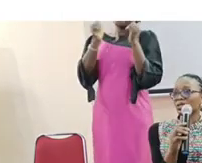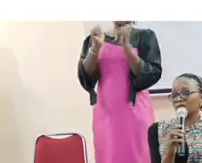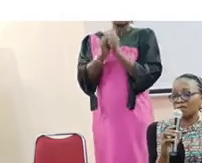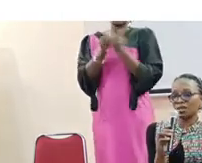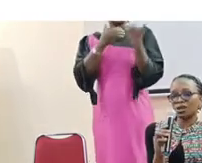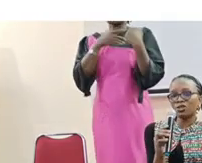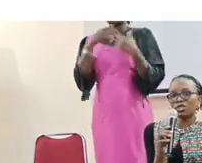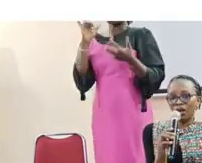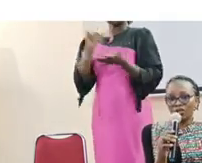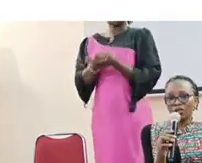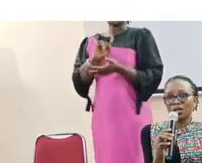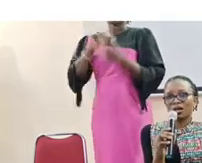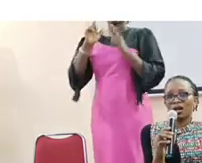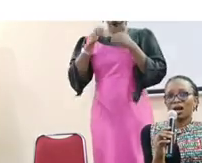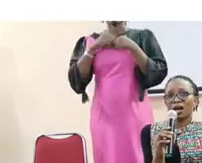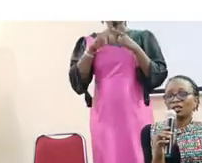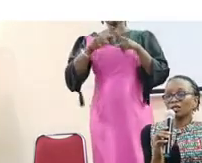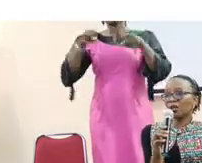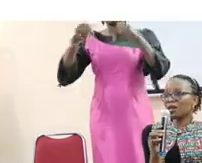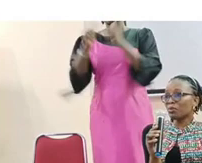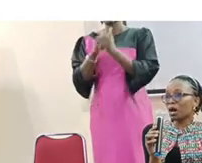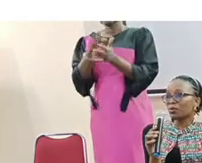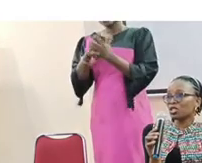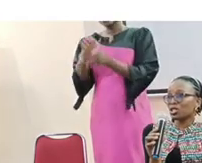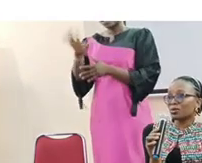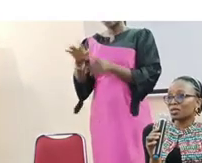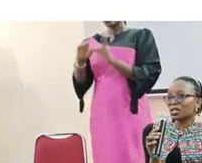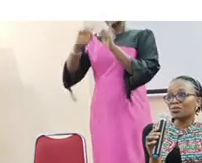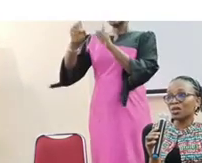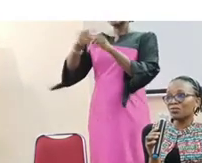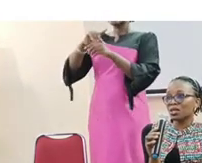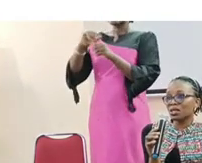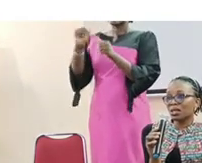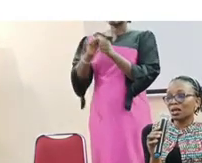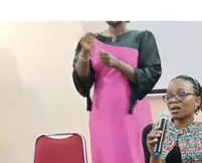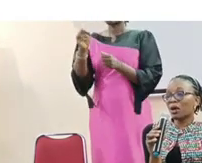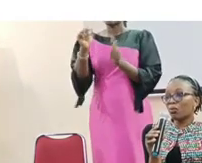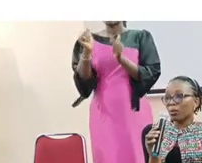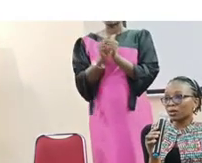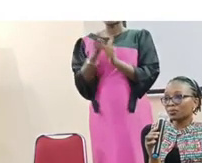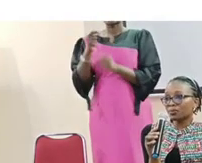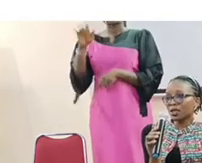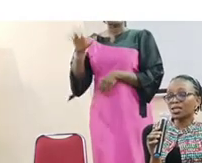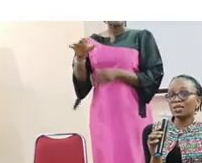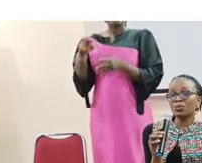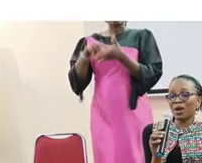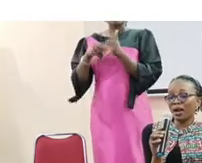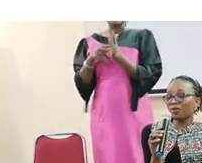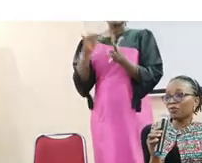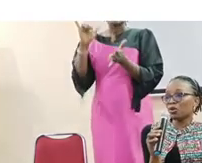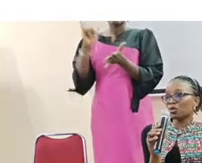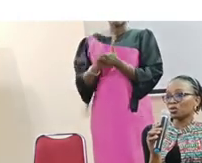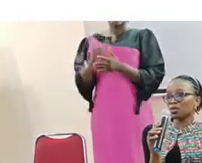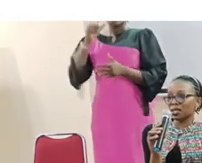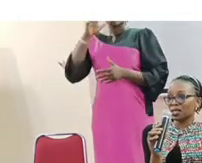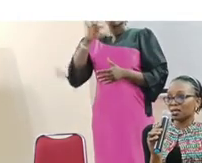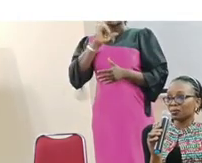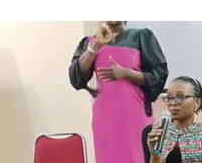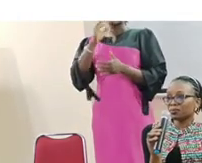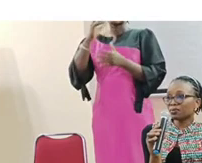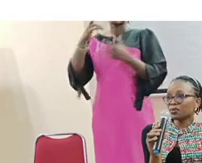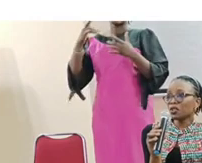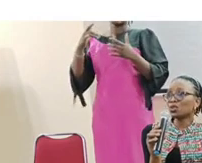about with this child. And going about with the child simply means that woman is deprived of the